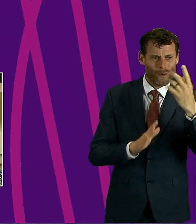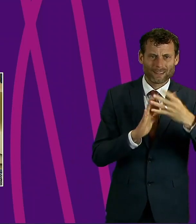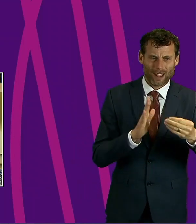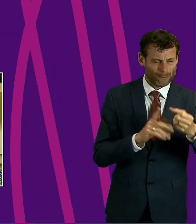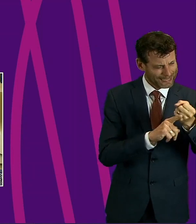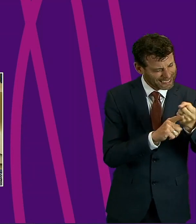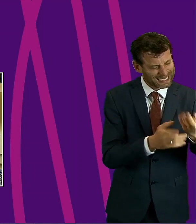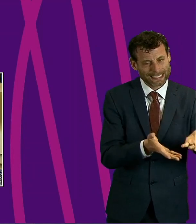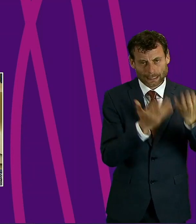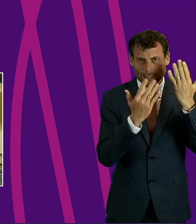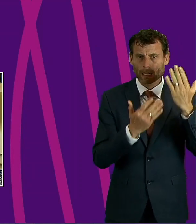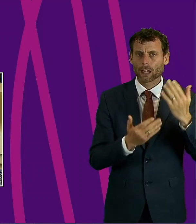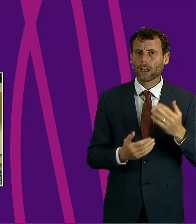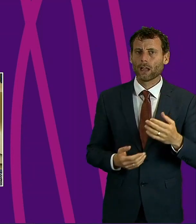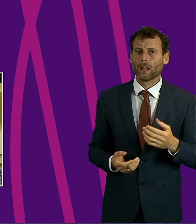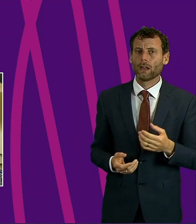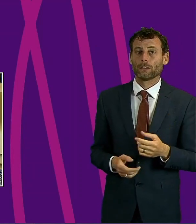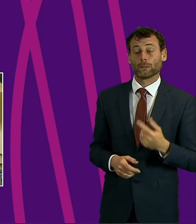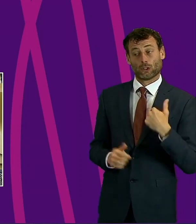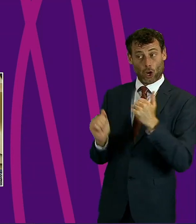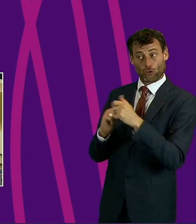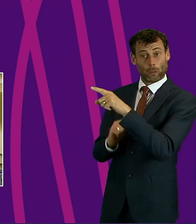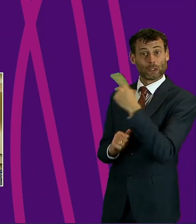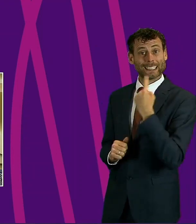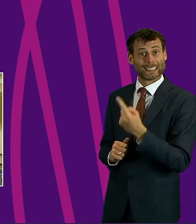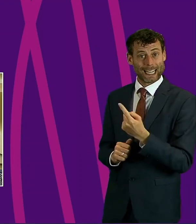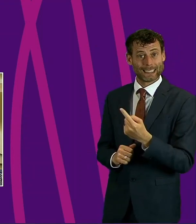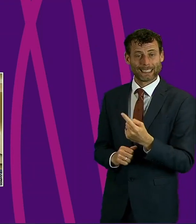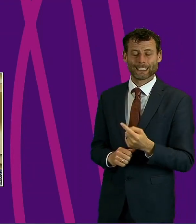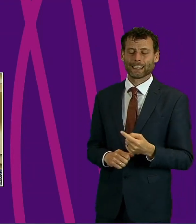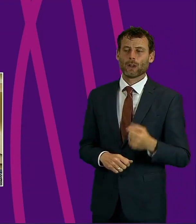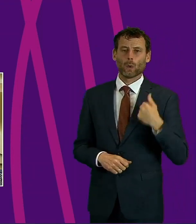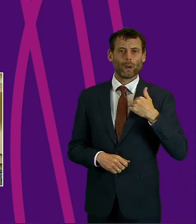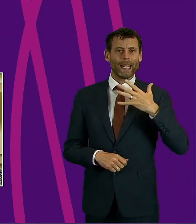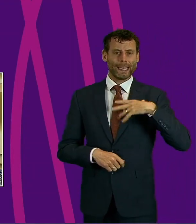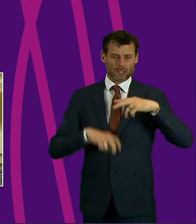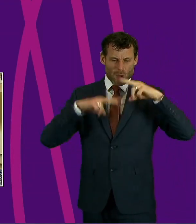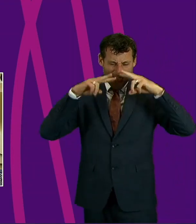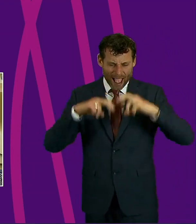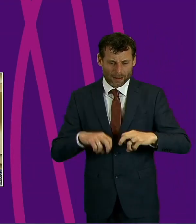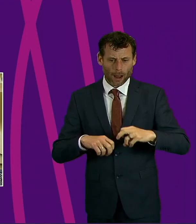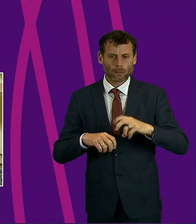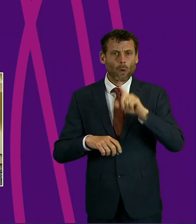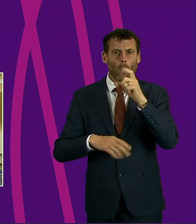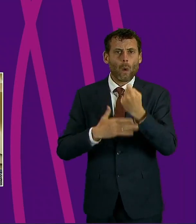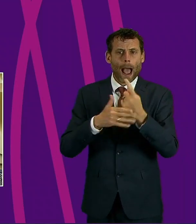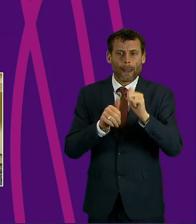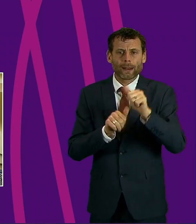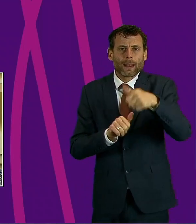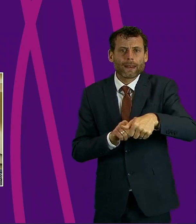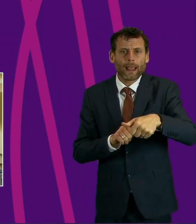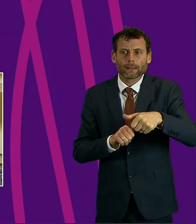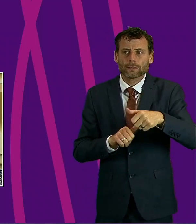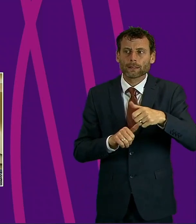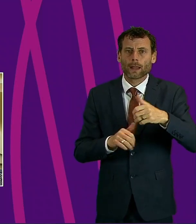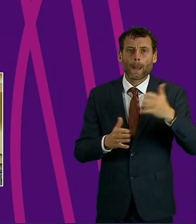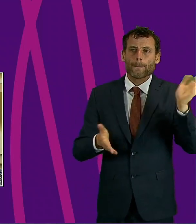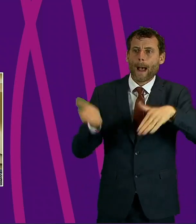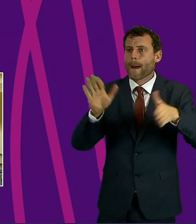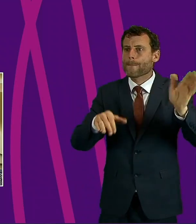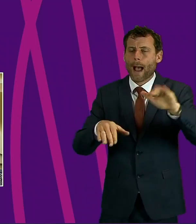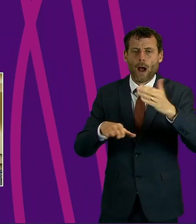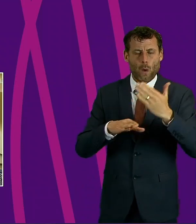But I do agree with Pauline McNeill. I think it is important that we do have a gendered analysis of this, not just the immediate impacts of this crisis, but the actions we will take